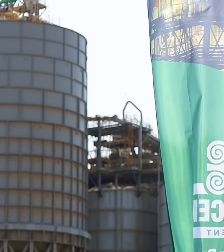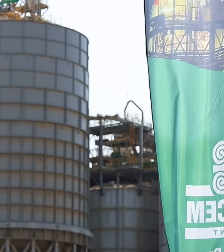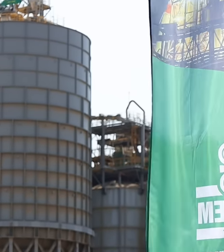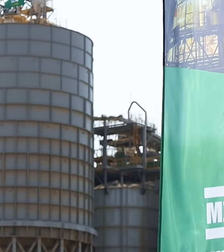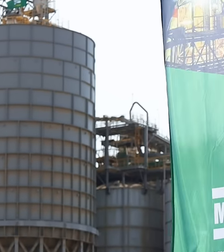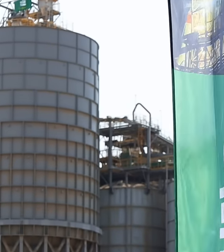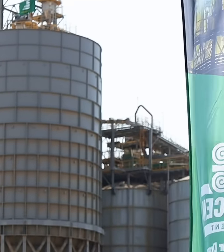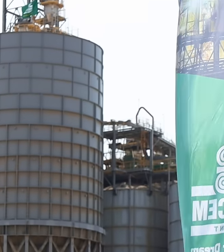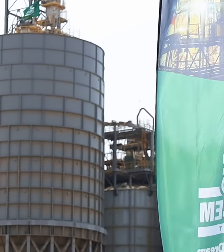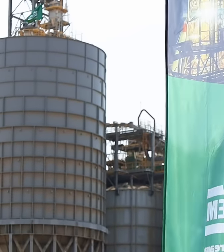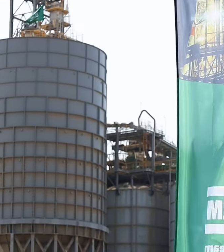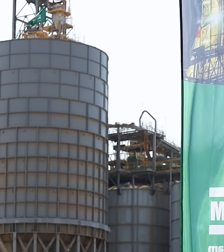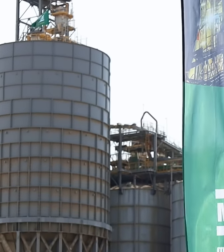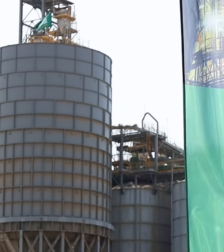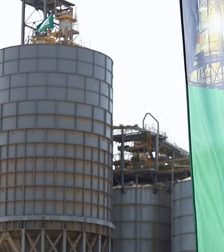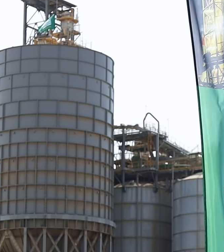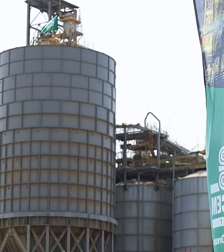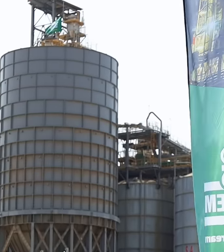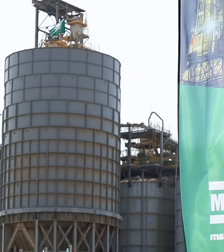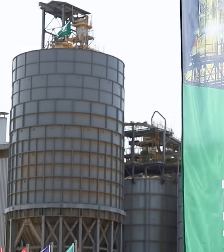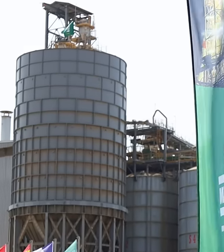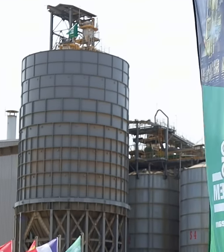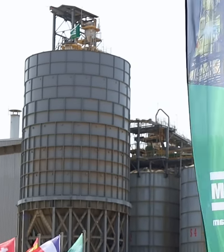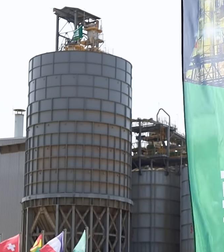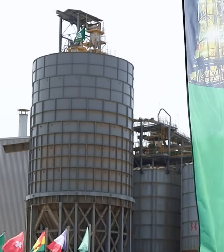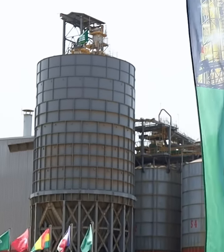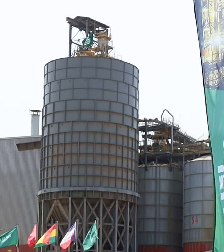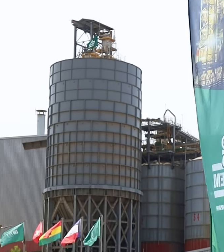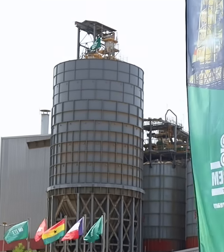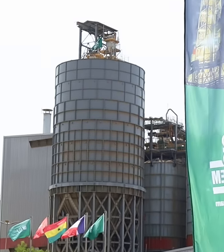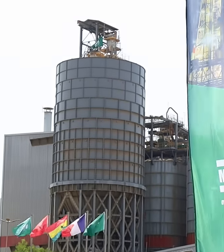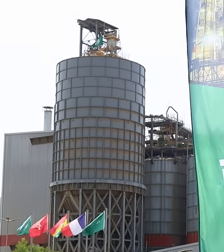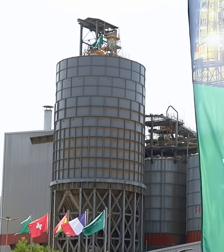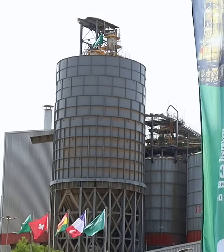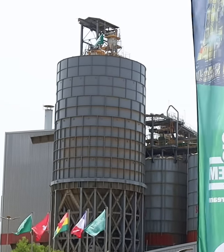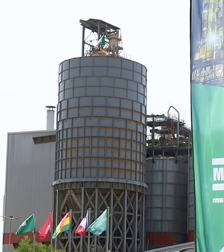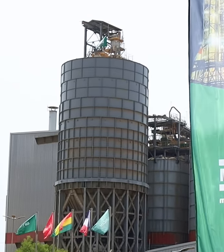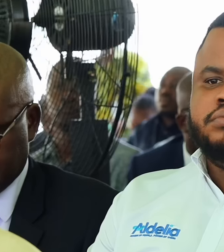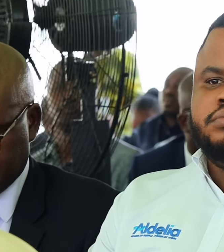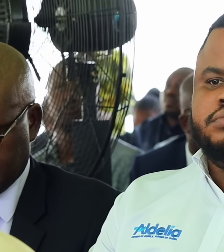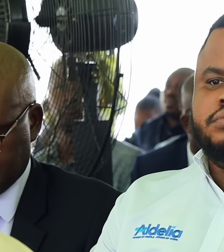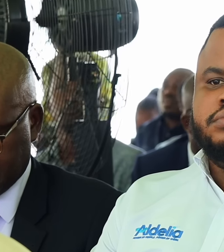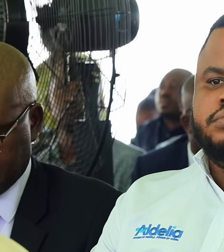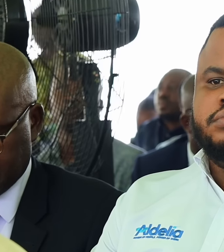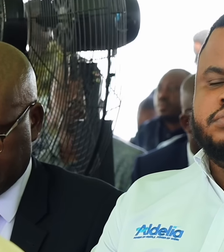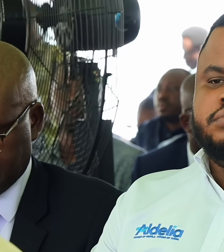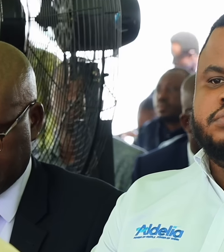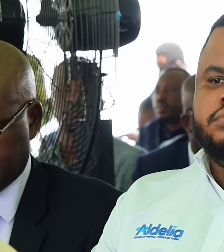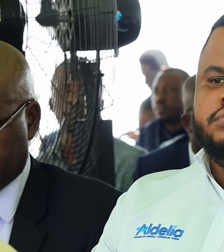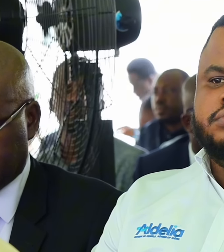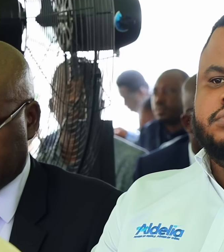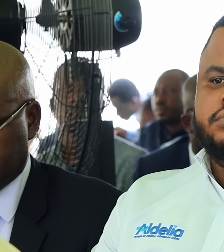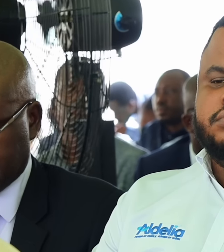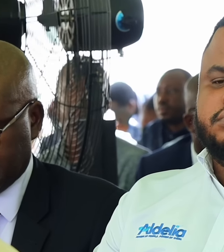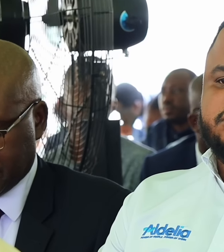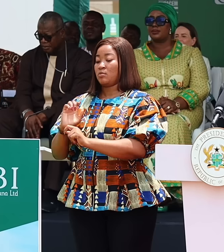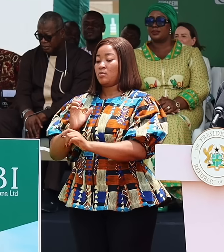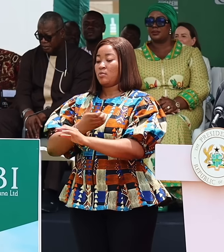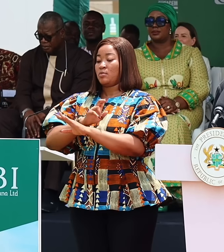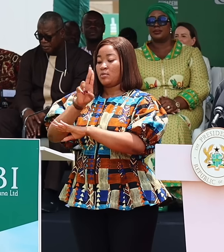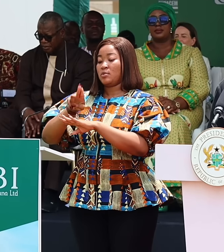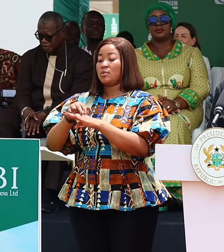every ton of calcined clay you produce, and every standard you uphold directly contributes to transforming our national